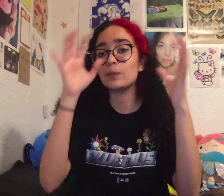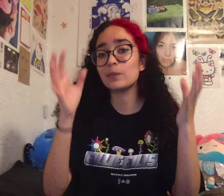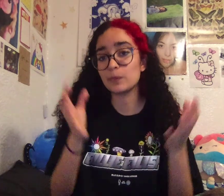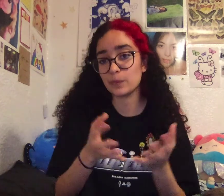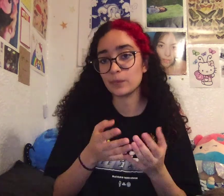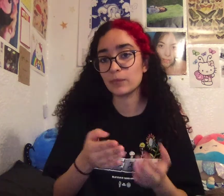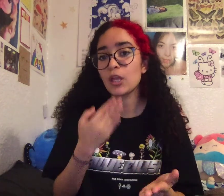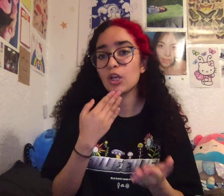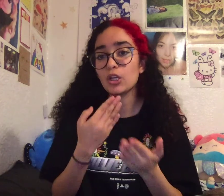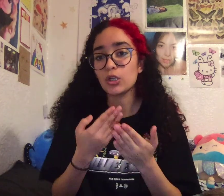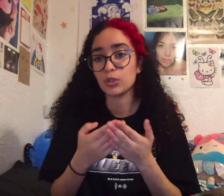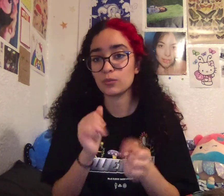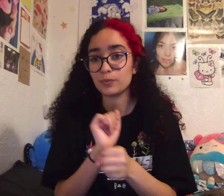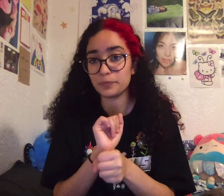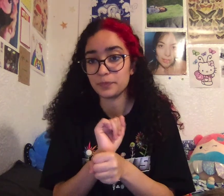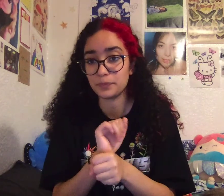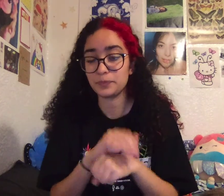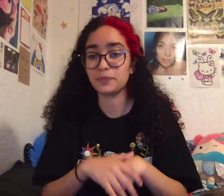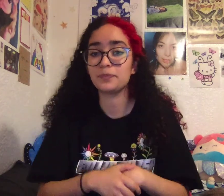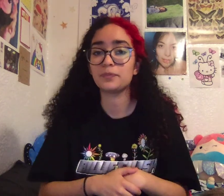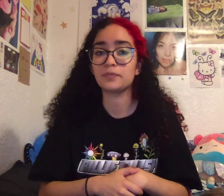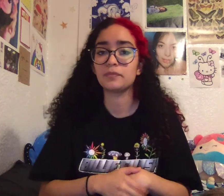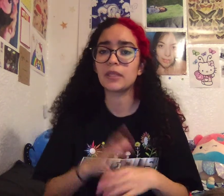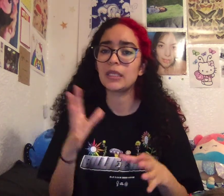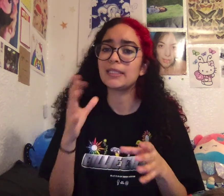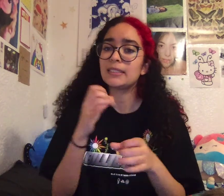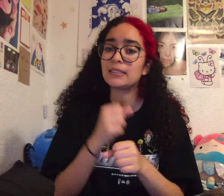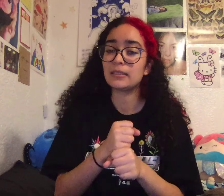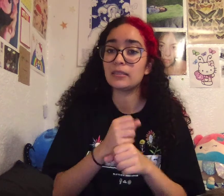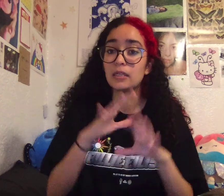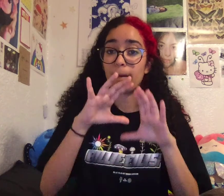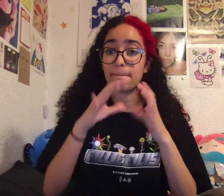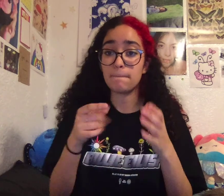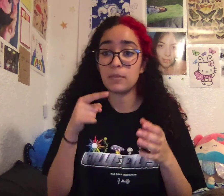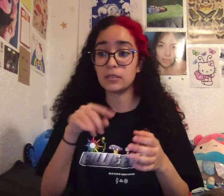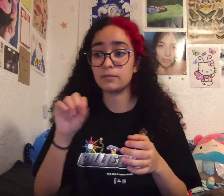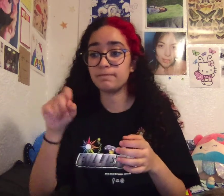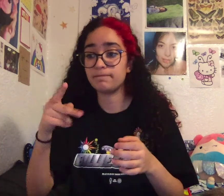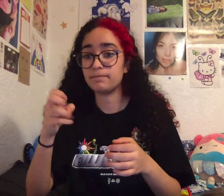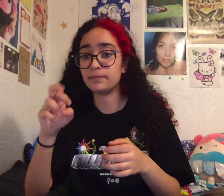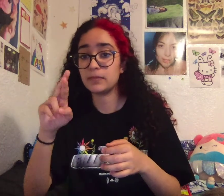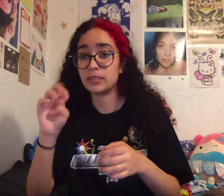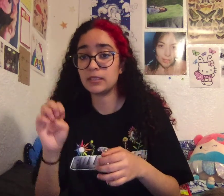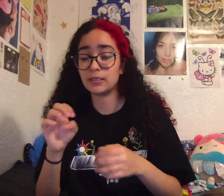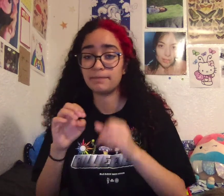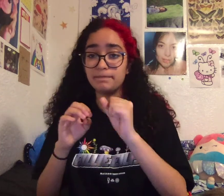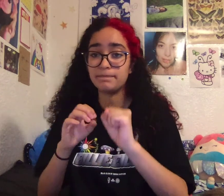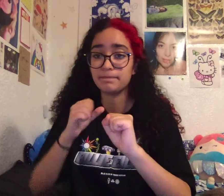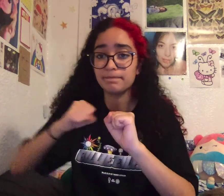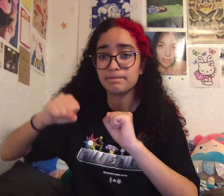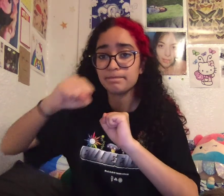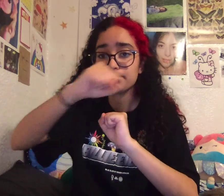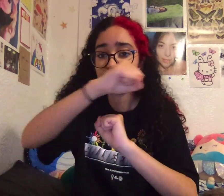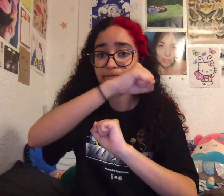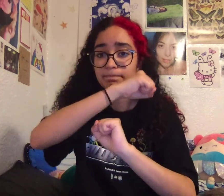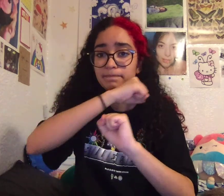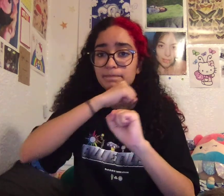job. To summarize, planets are spheres that go around the sun. Pretty simple, huh?